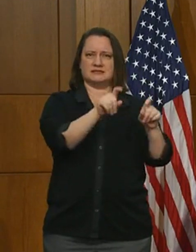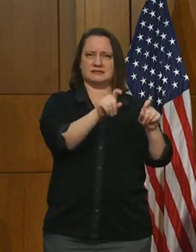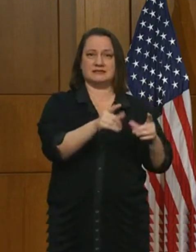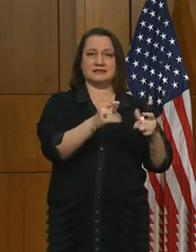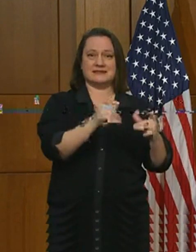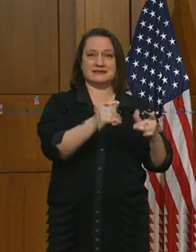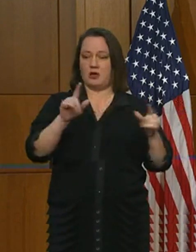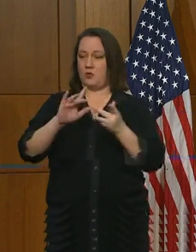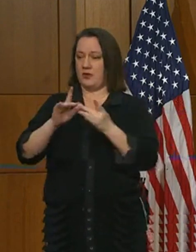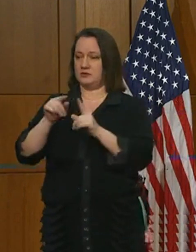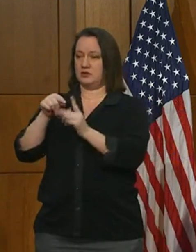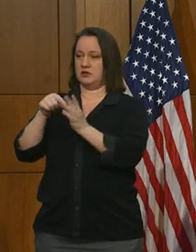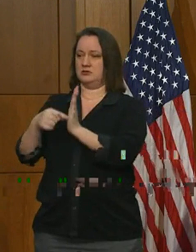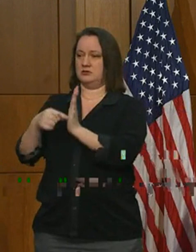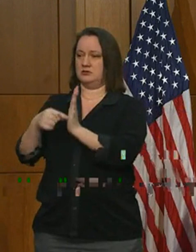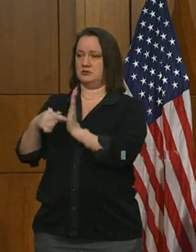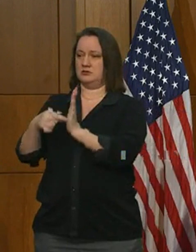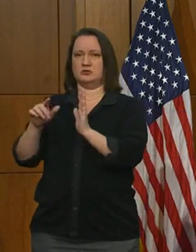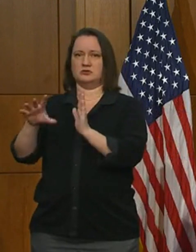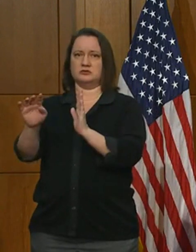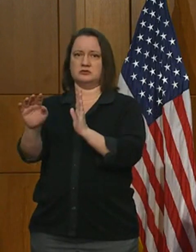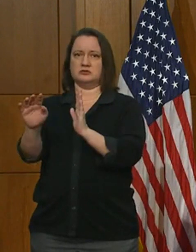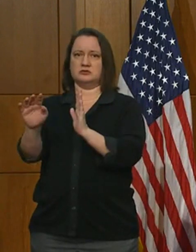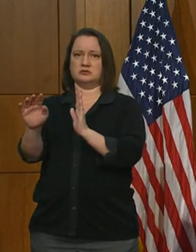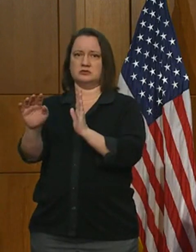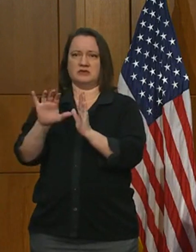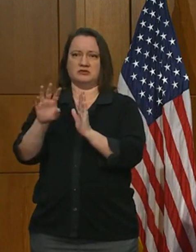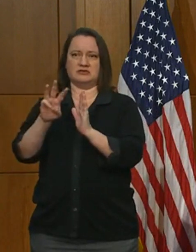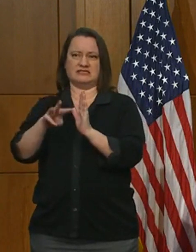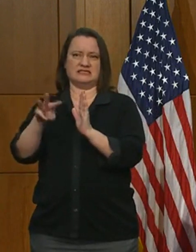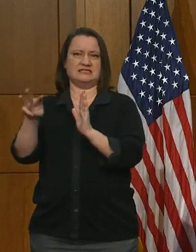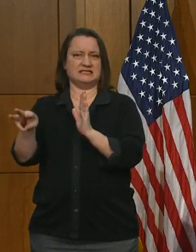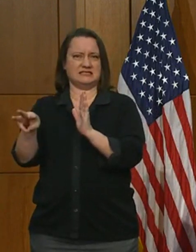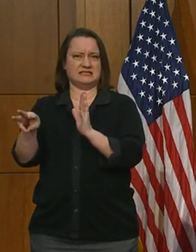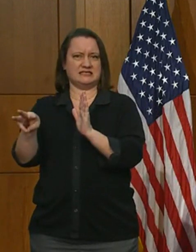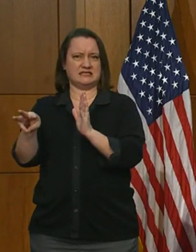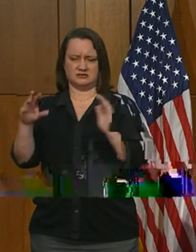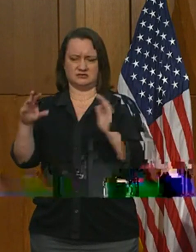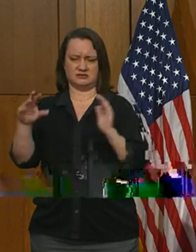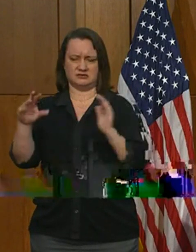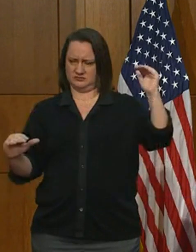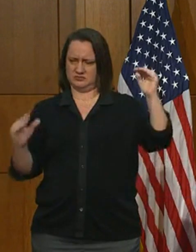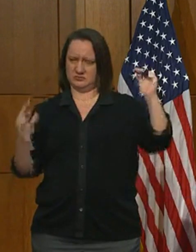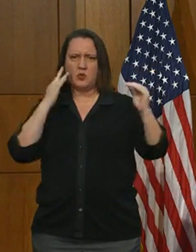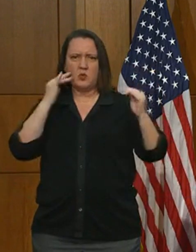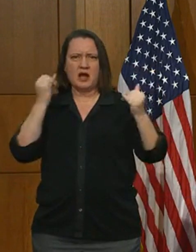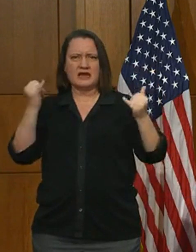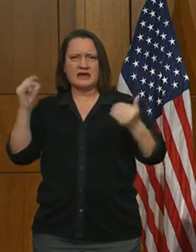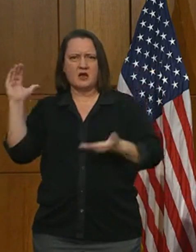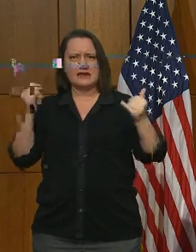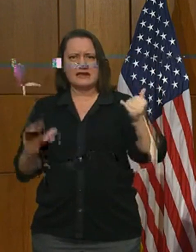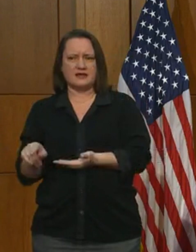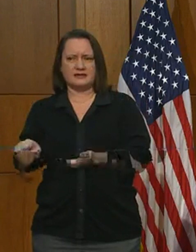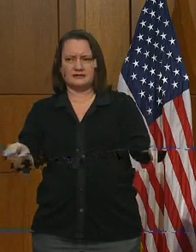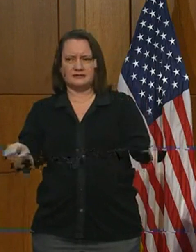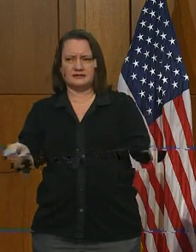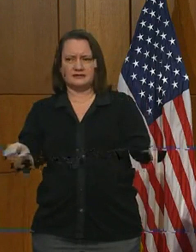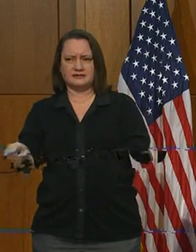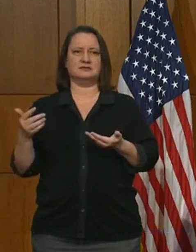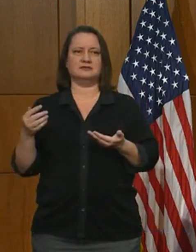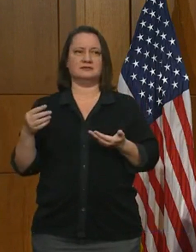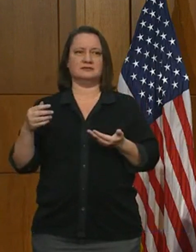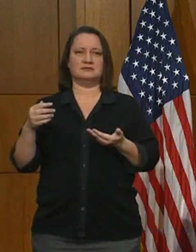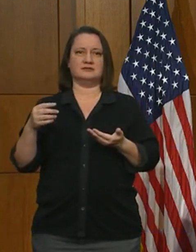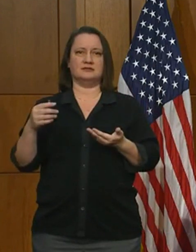now the website just shows 766. Can you explain the discrepancy? And also, if the new testing